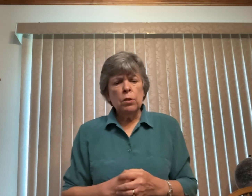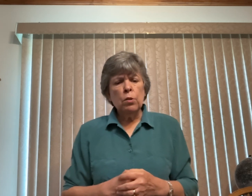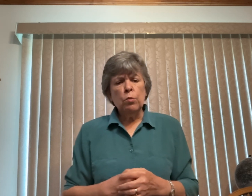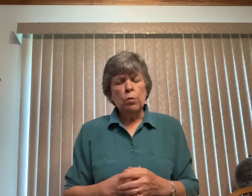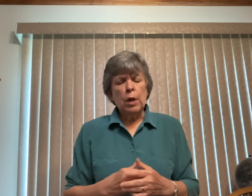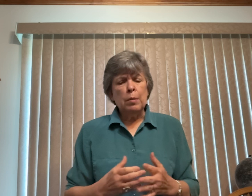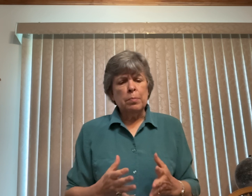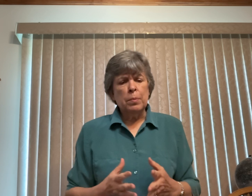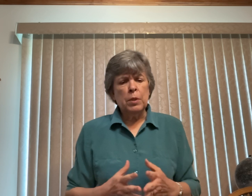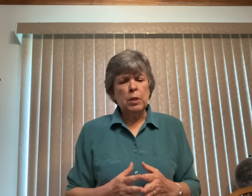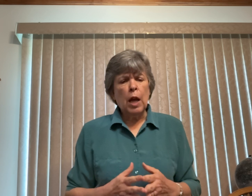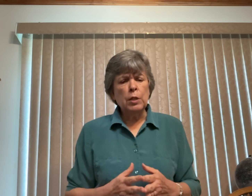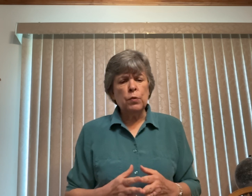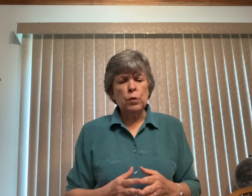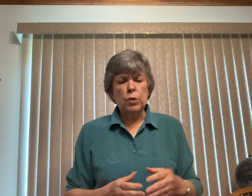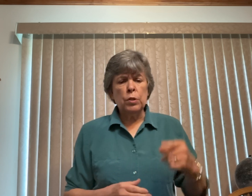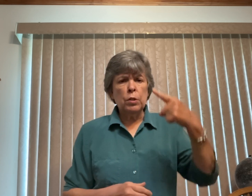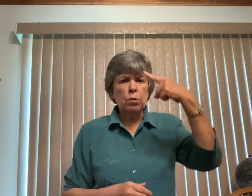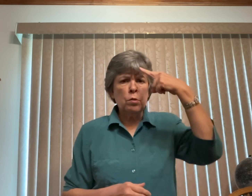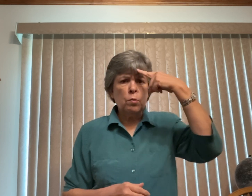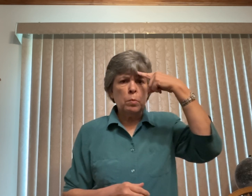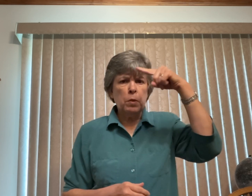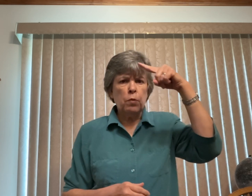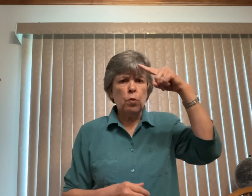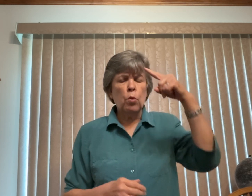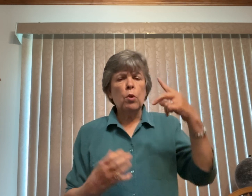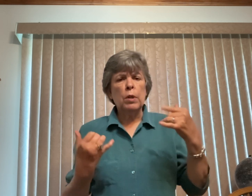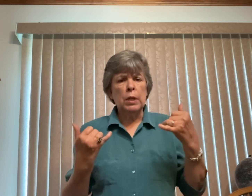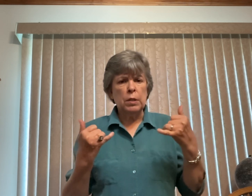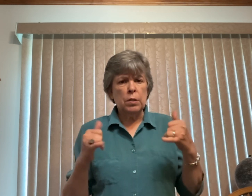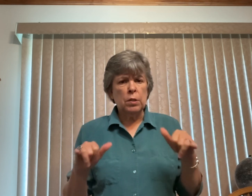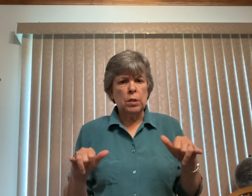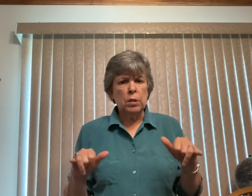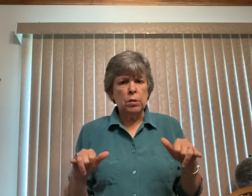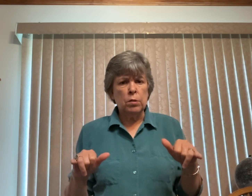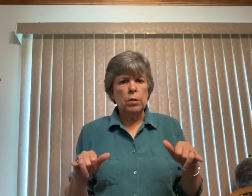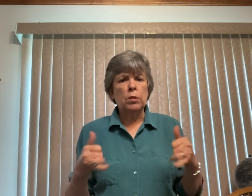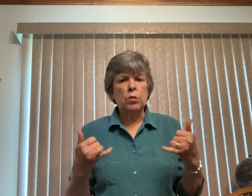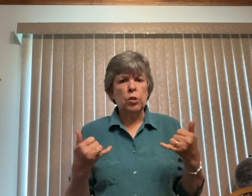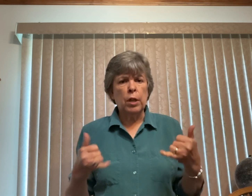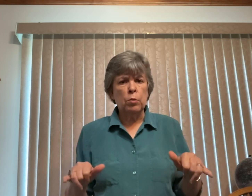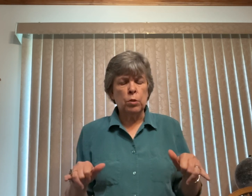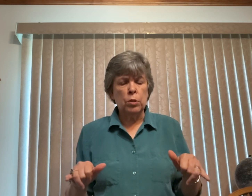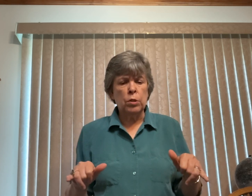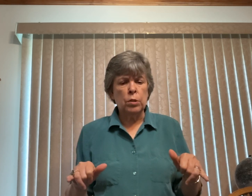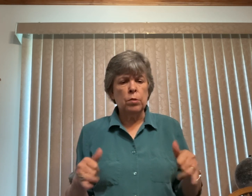So the signs for still would be for and still. This is yet or still.